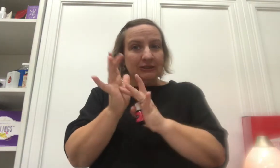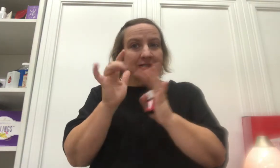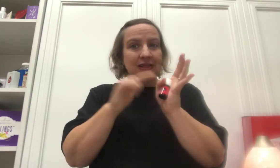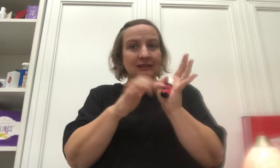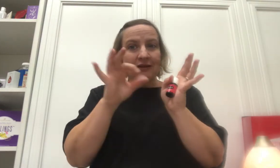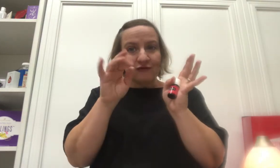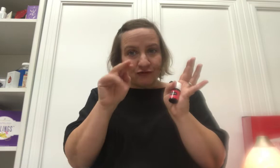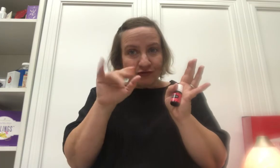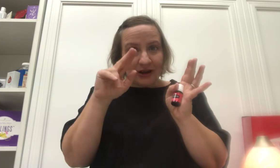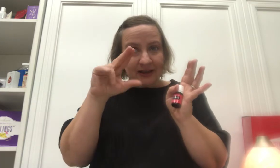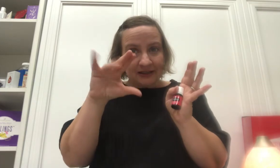men to Jesus.